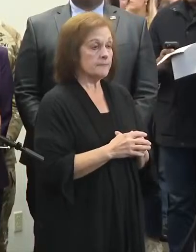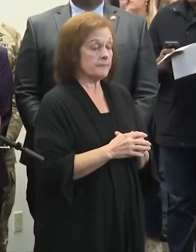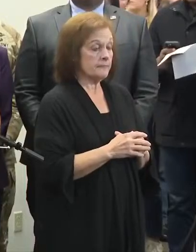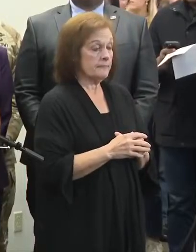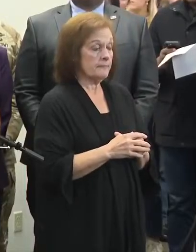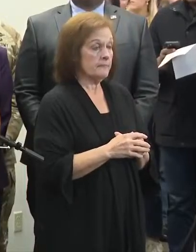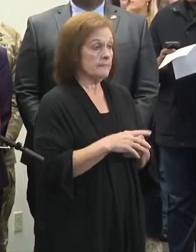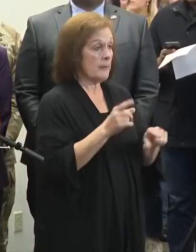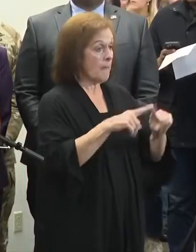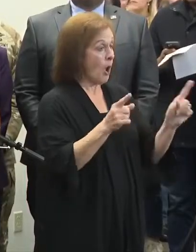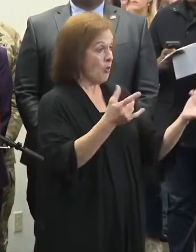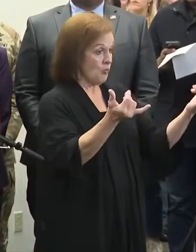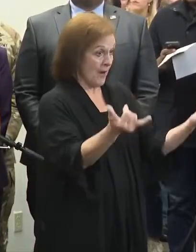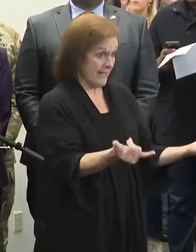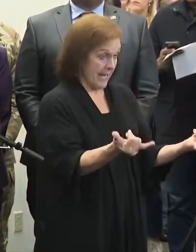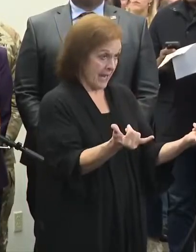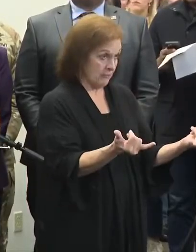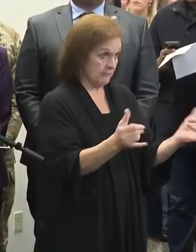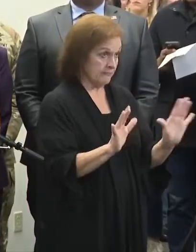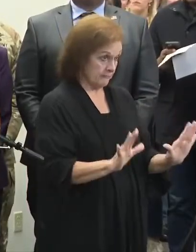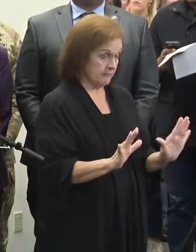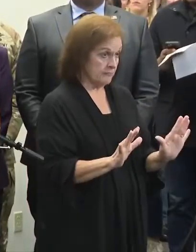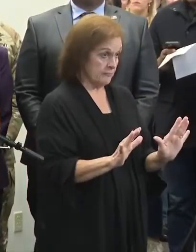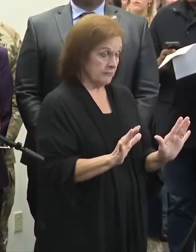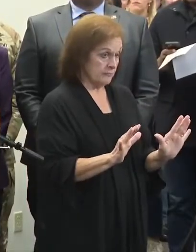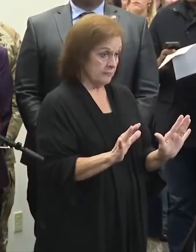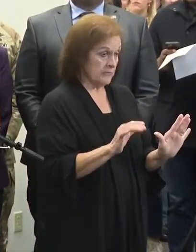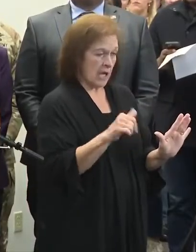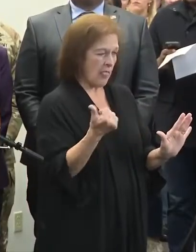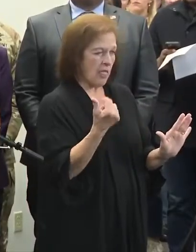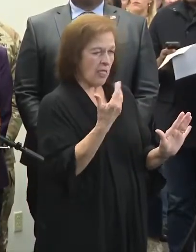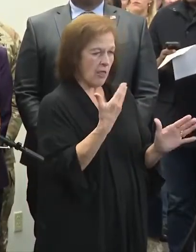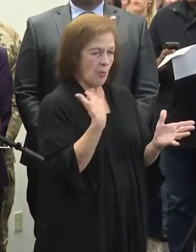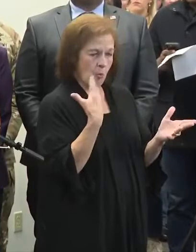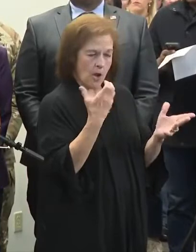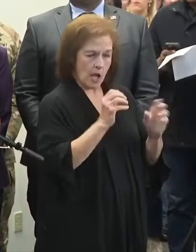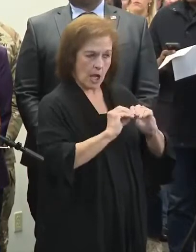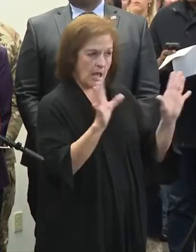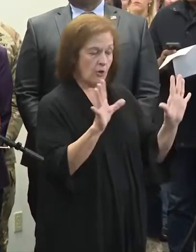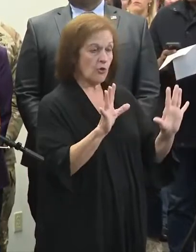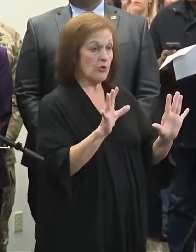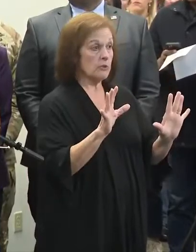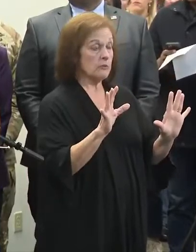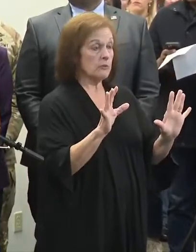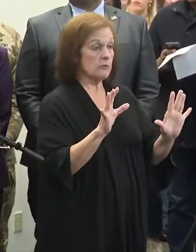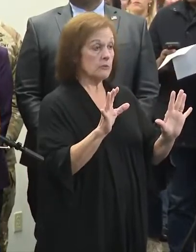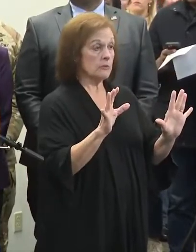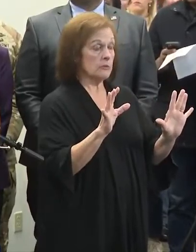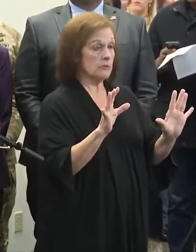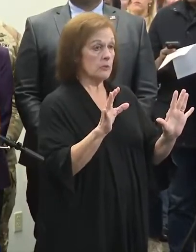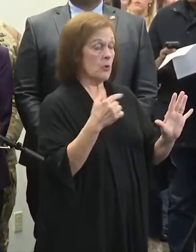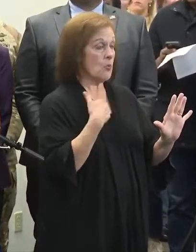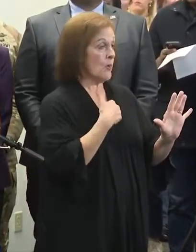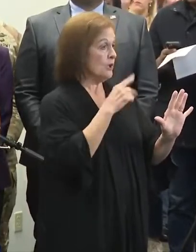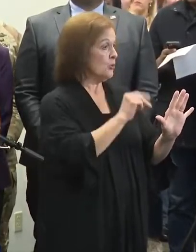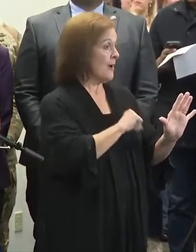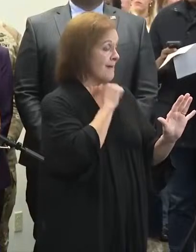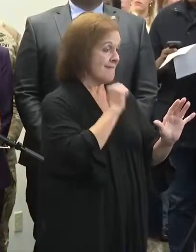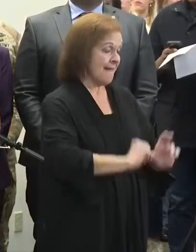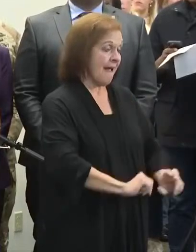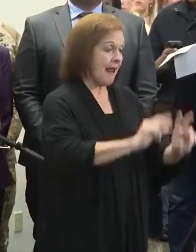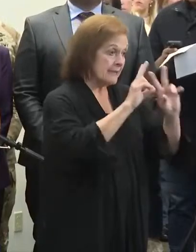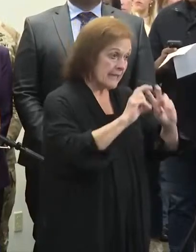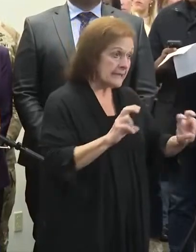But at this point, currently, and this is another another fact I want to be clear on, we do not assess at